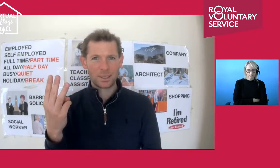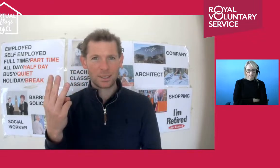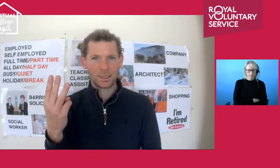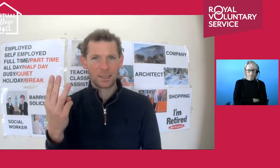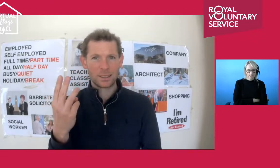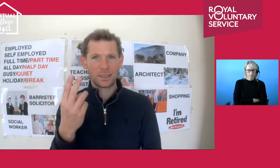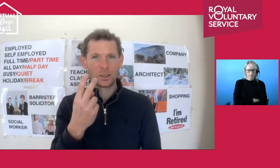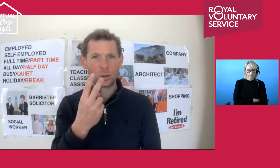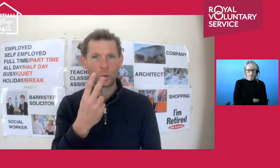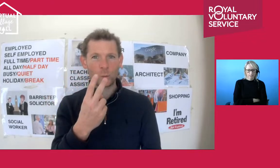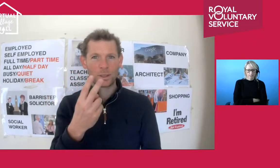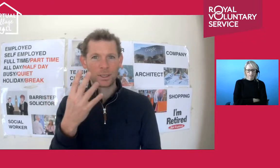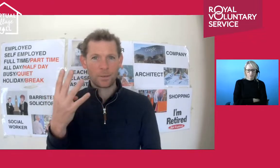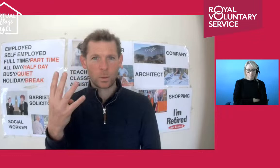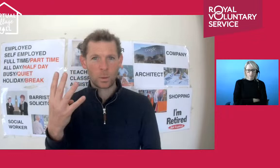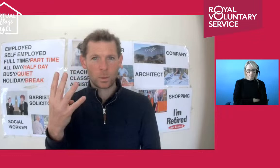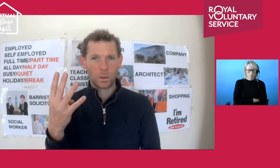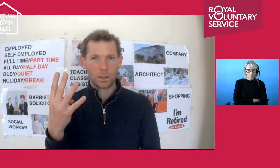23,